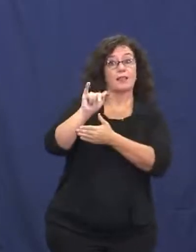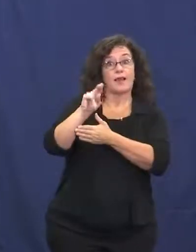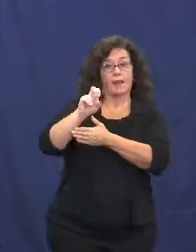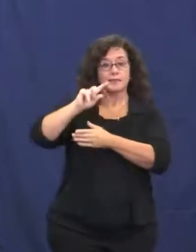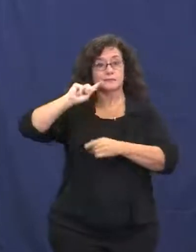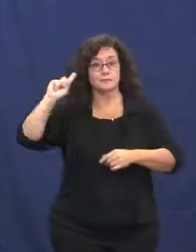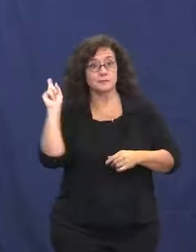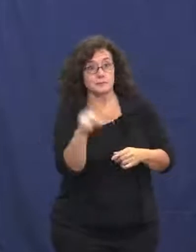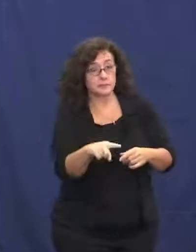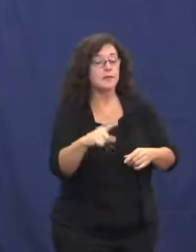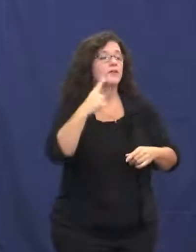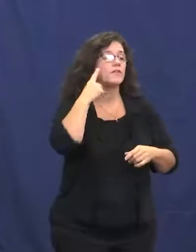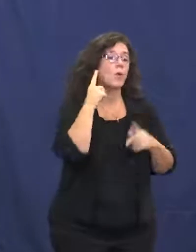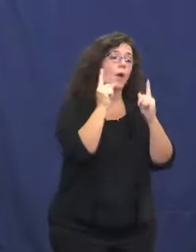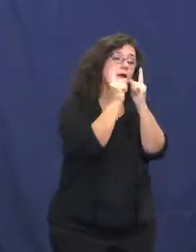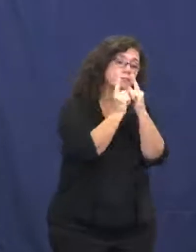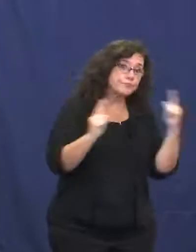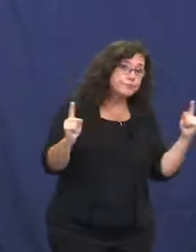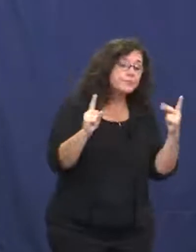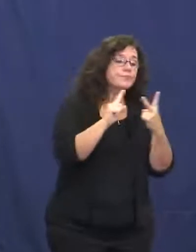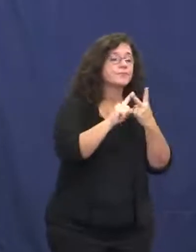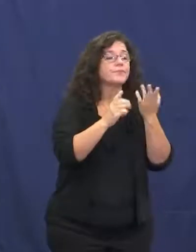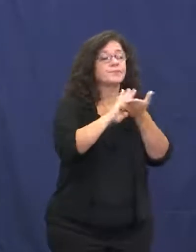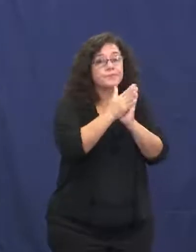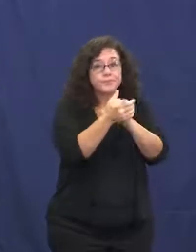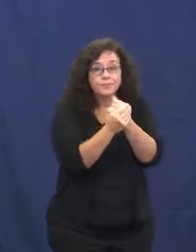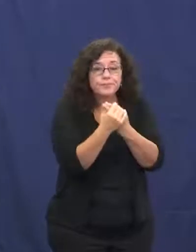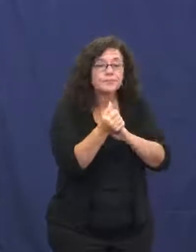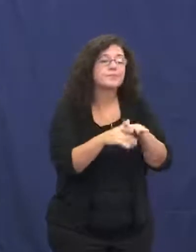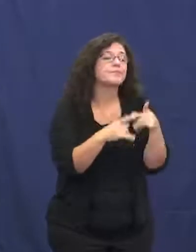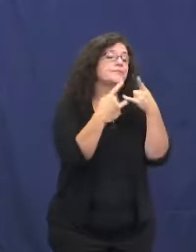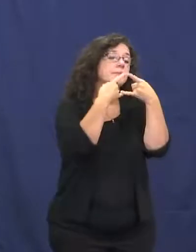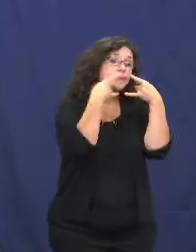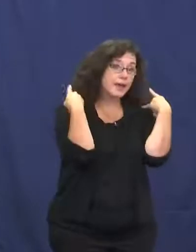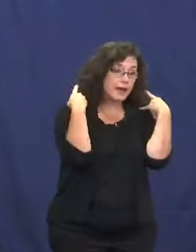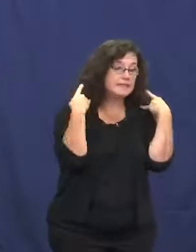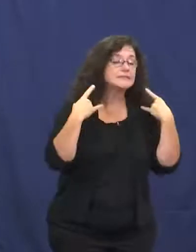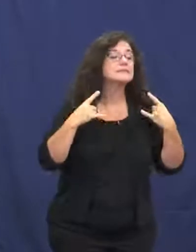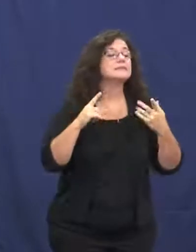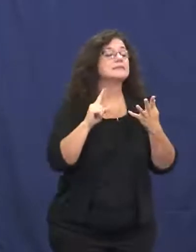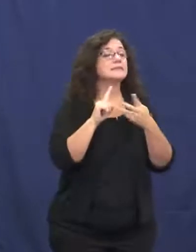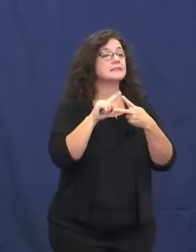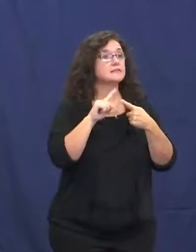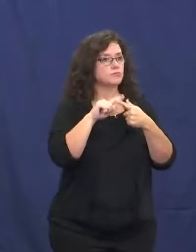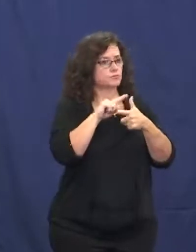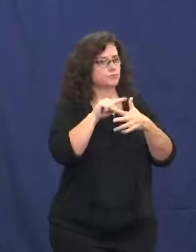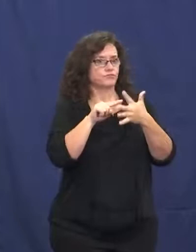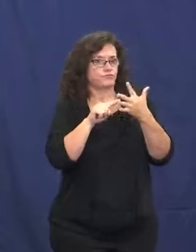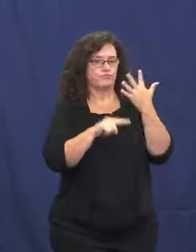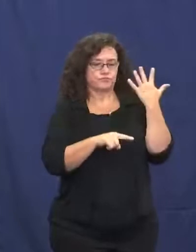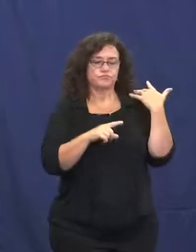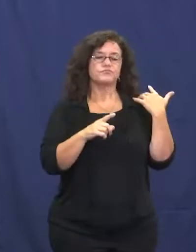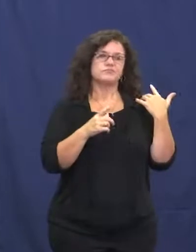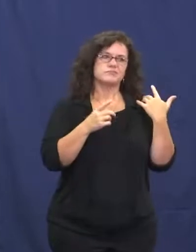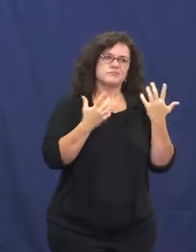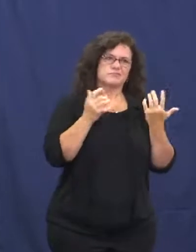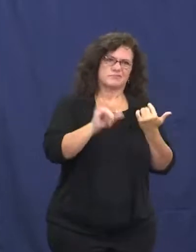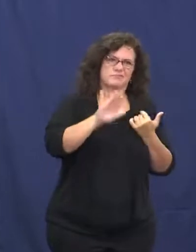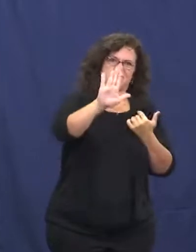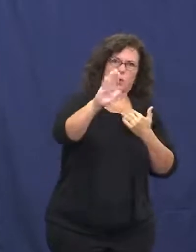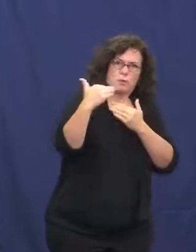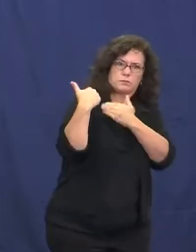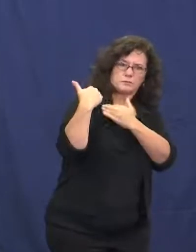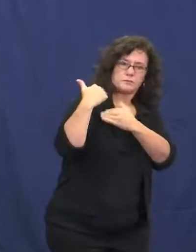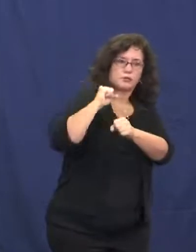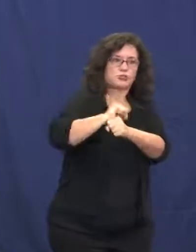distancing, washing our hands, wearing masks when going into businesses, and really just doing everything you can to stop